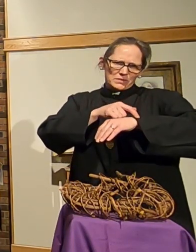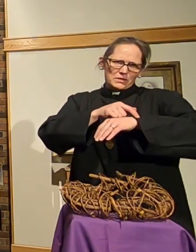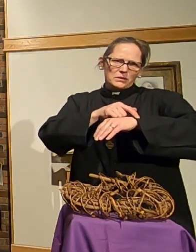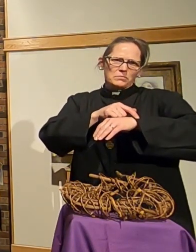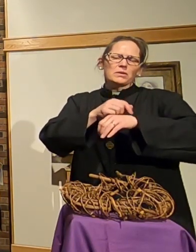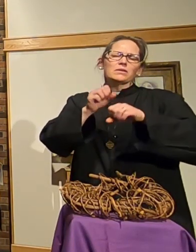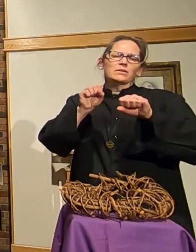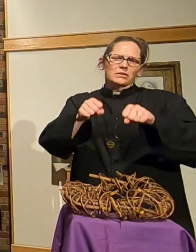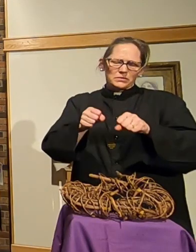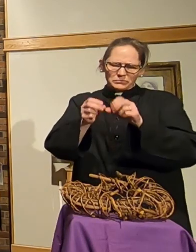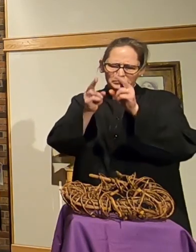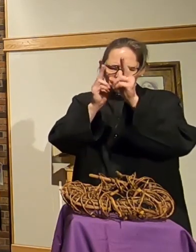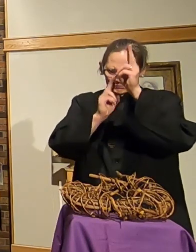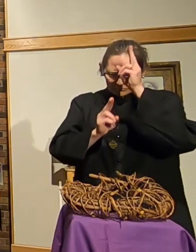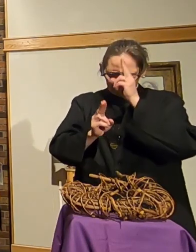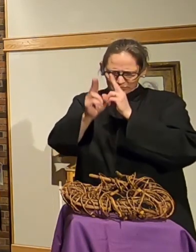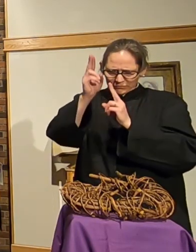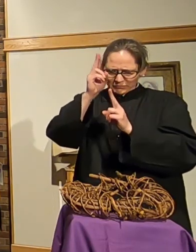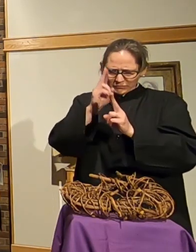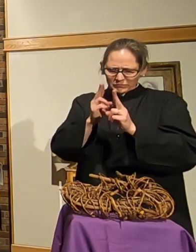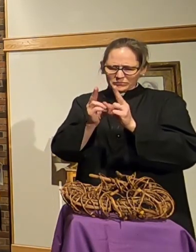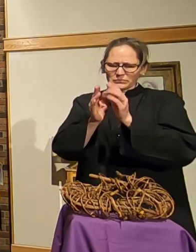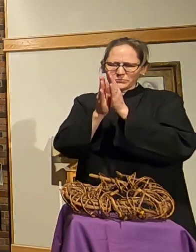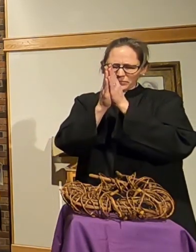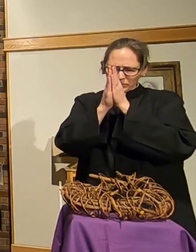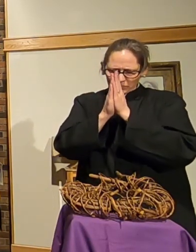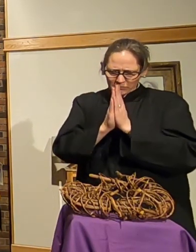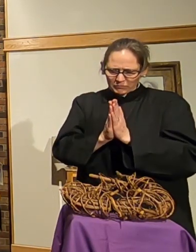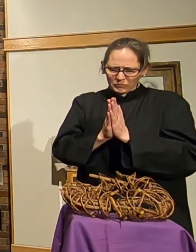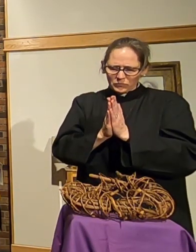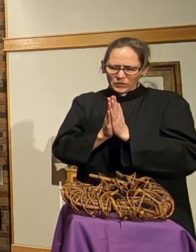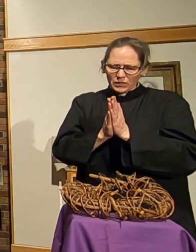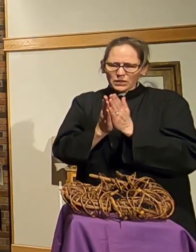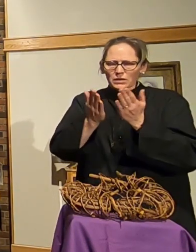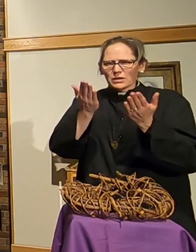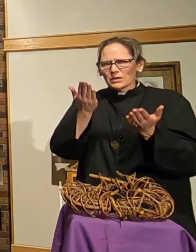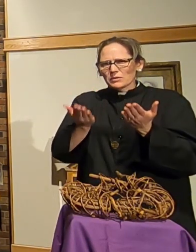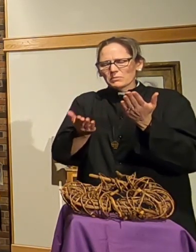And now take time at home to honor and respect the cross,